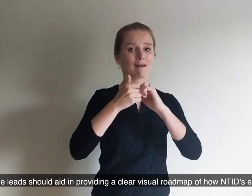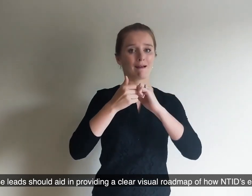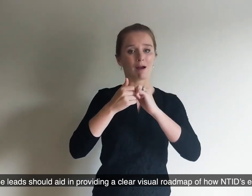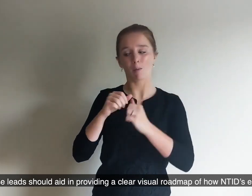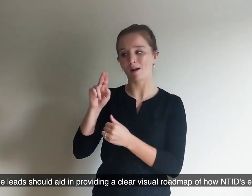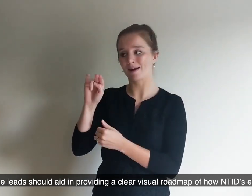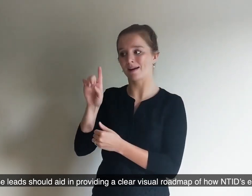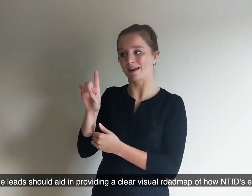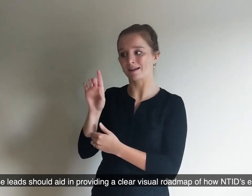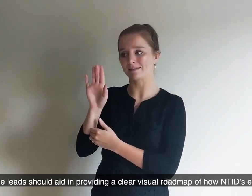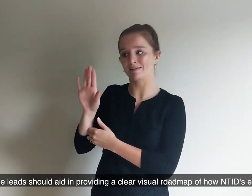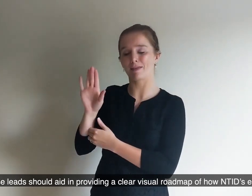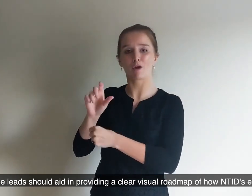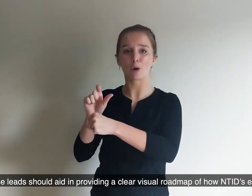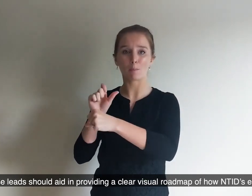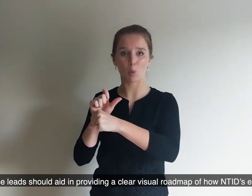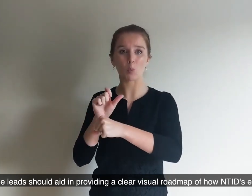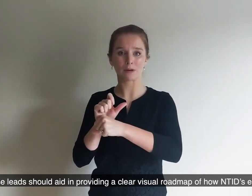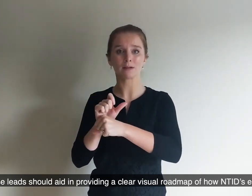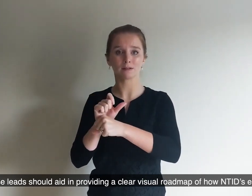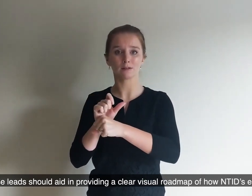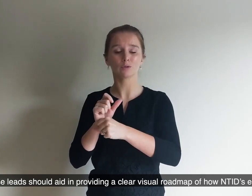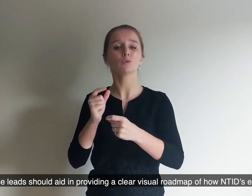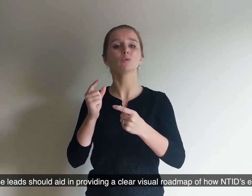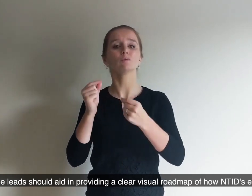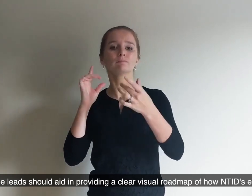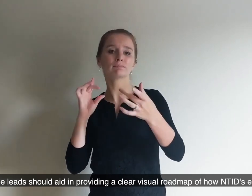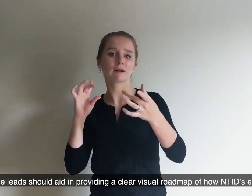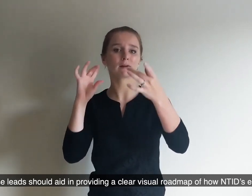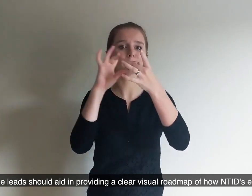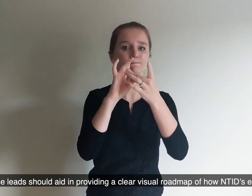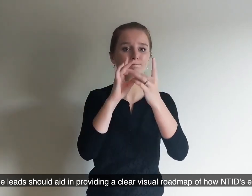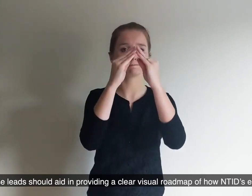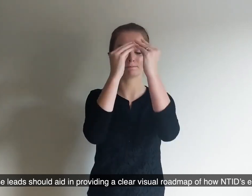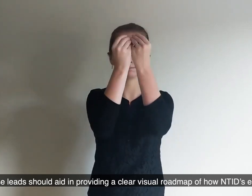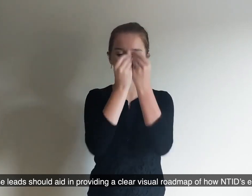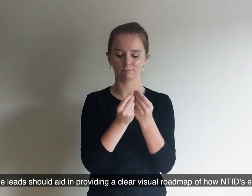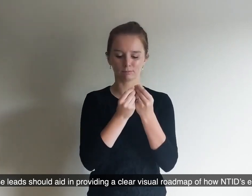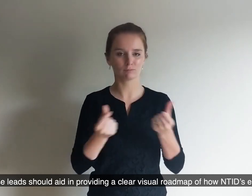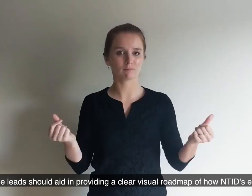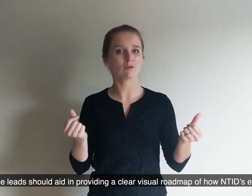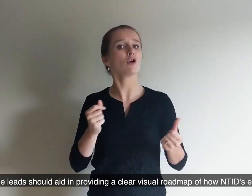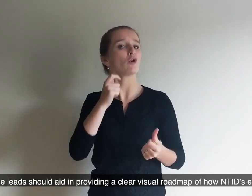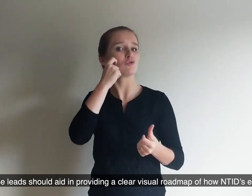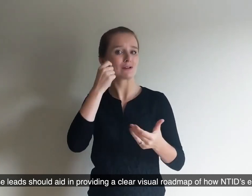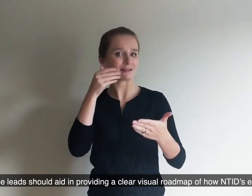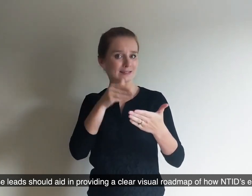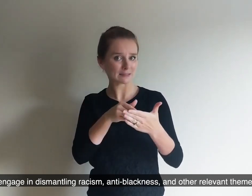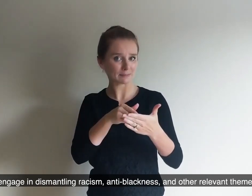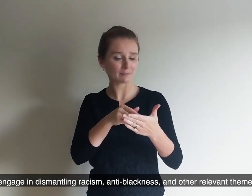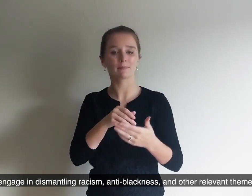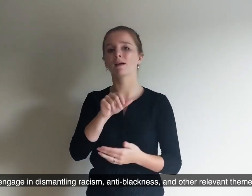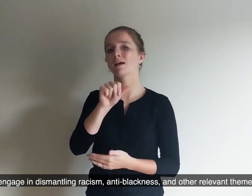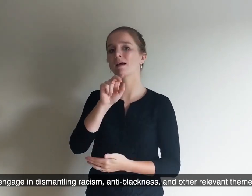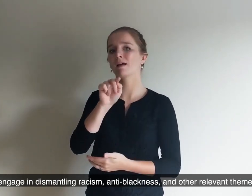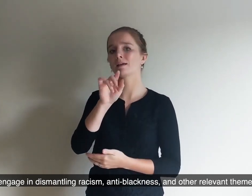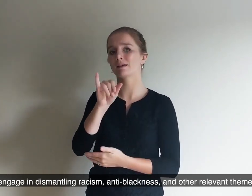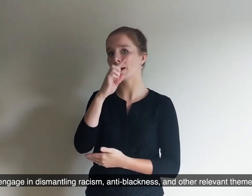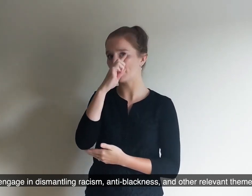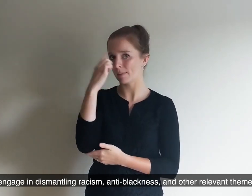how NTID's employees can engage in dismantling racism, anti-blackness, and